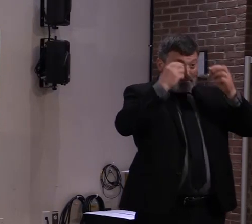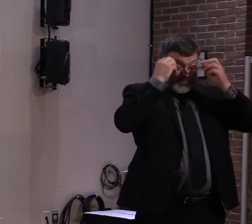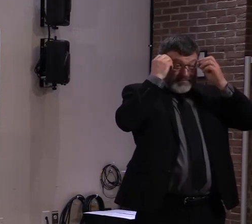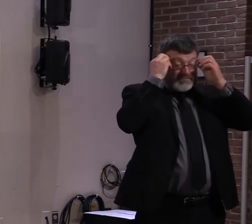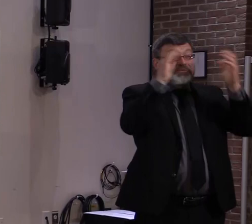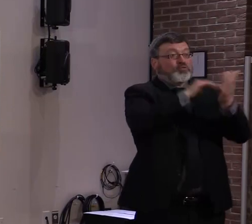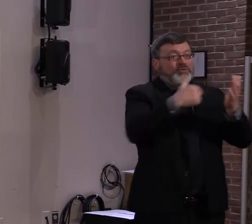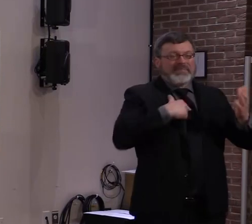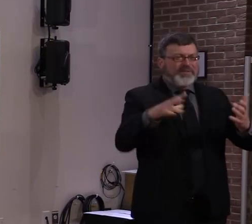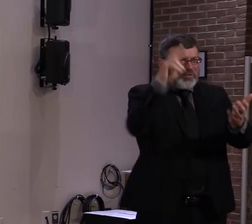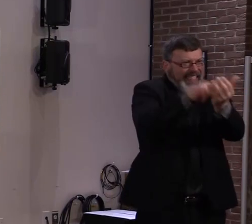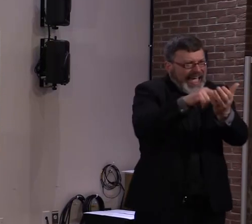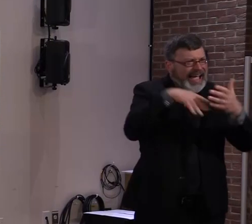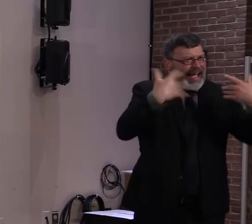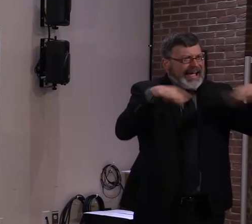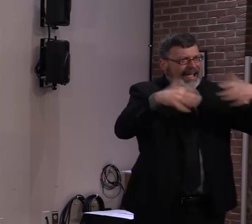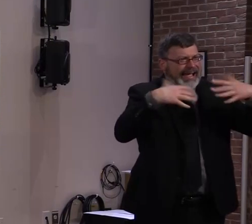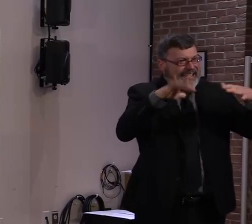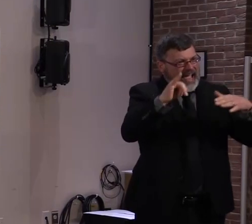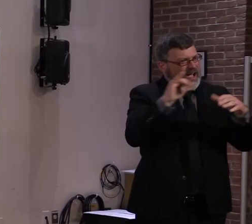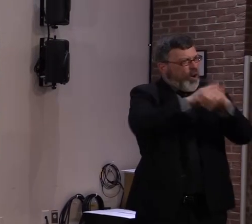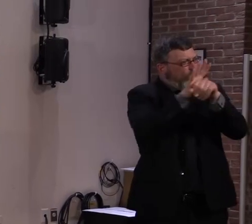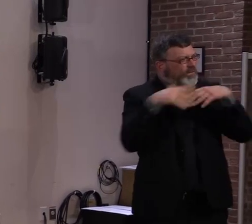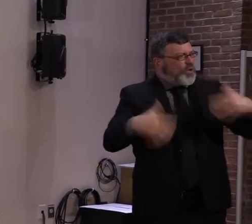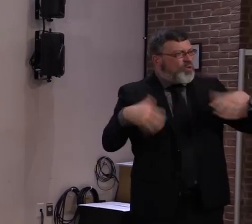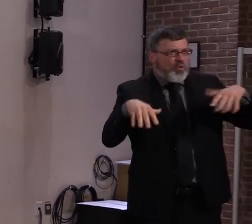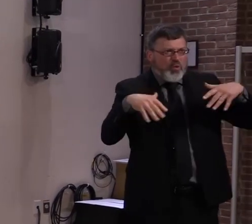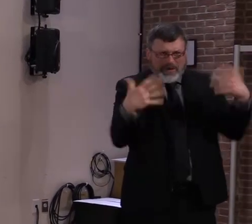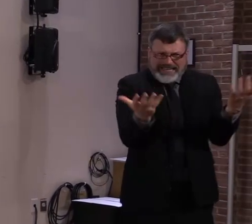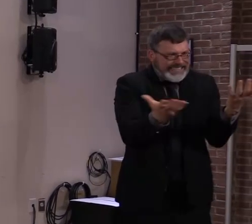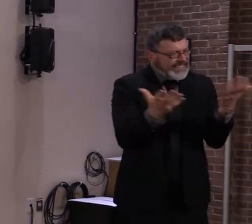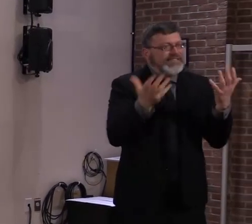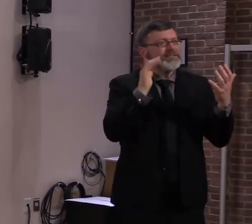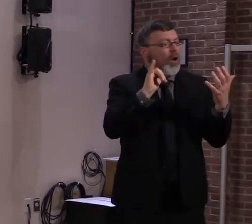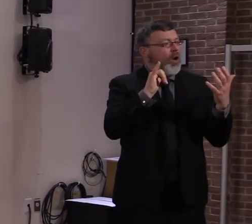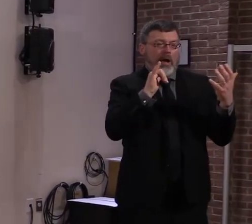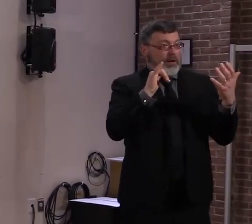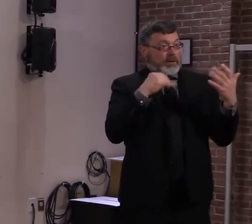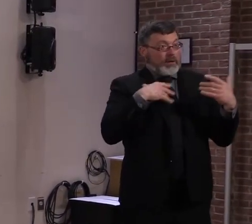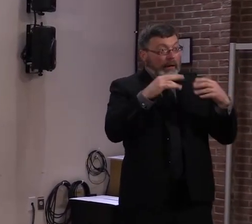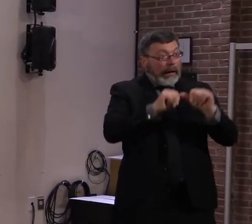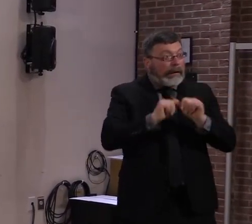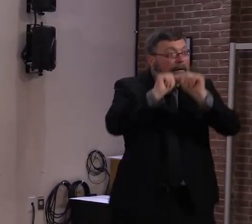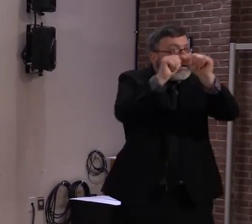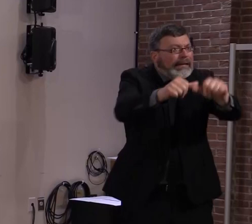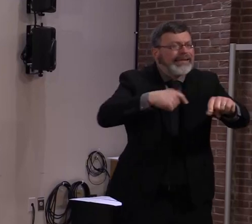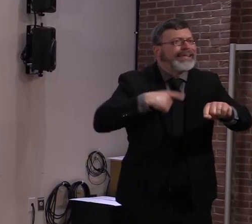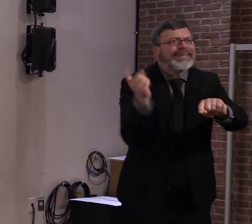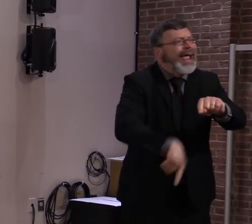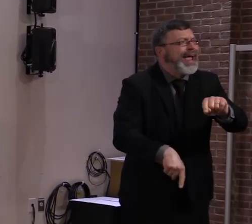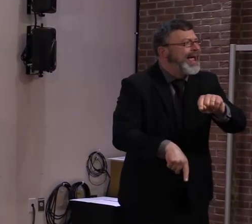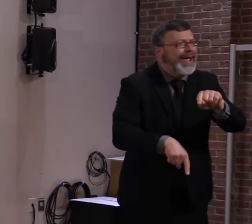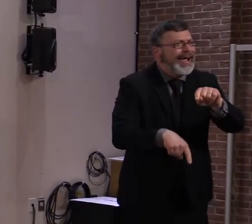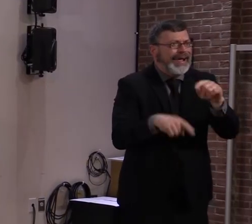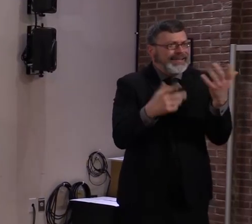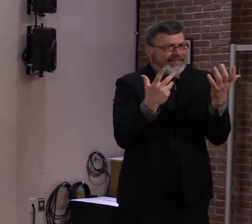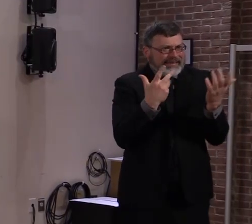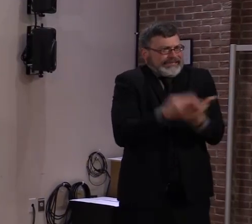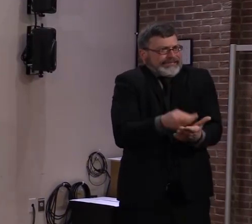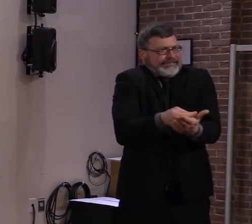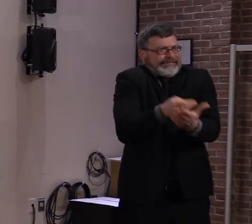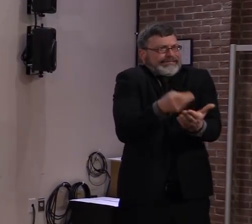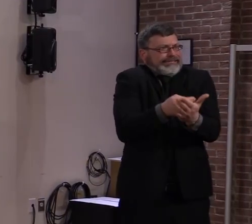and hotels are beginning to return to serving travelers and tourists, reducing capacity for those